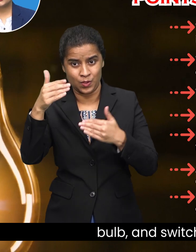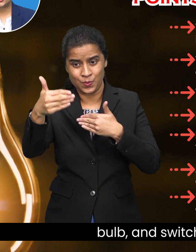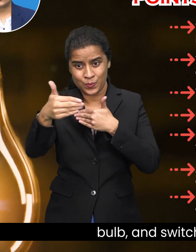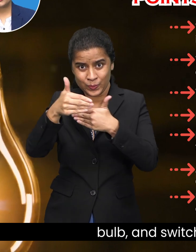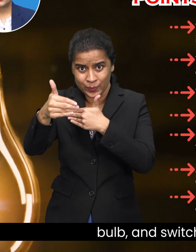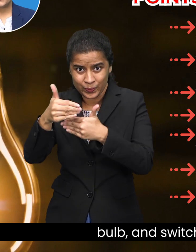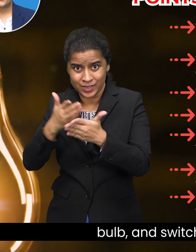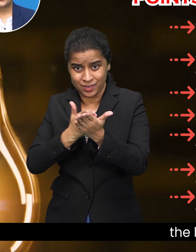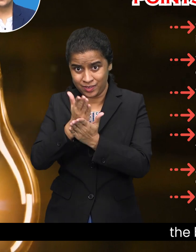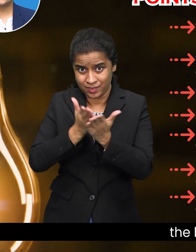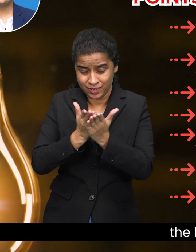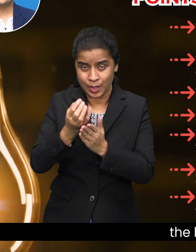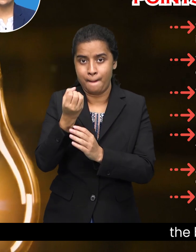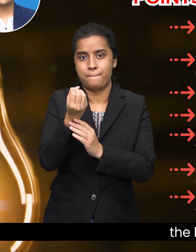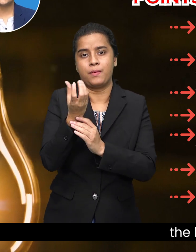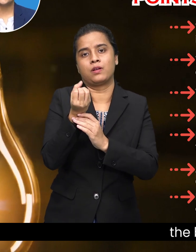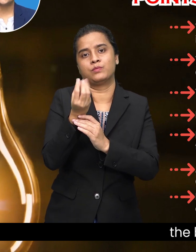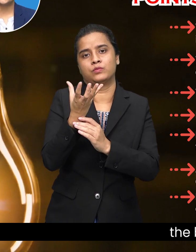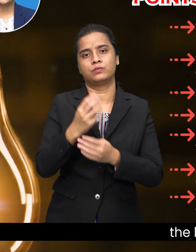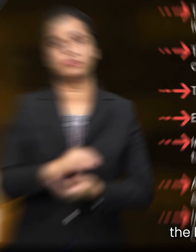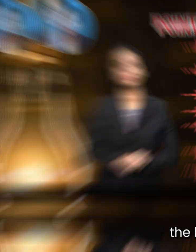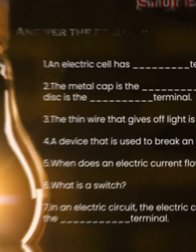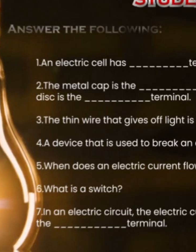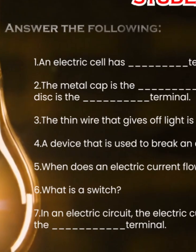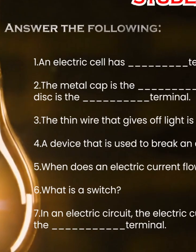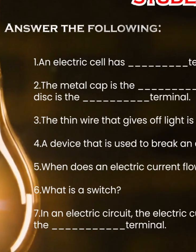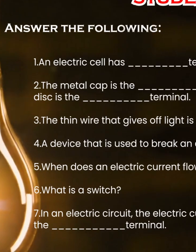closed circuit, the bulb glows.